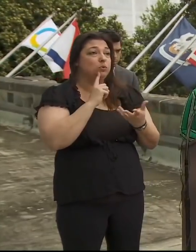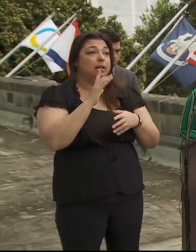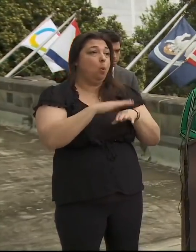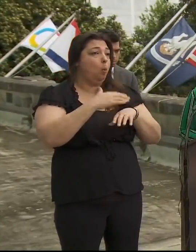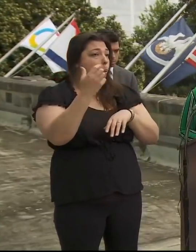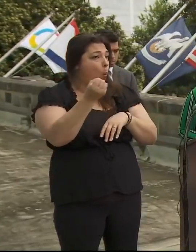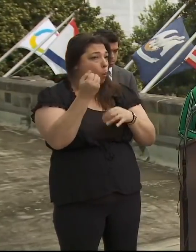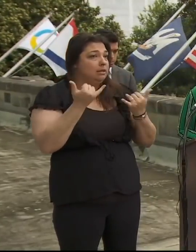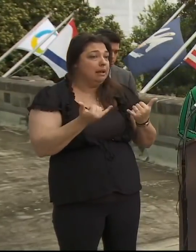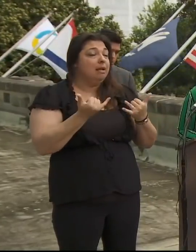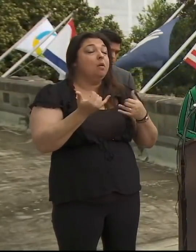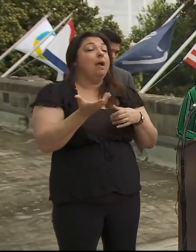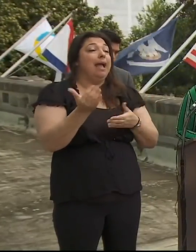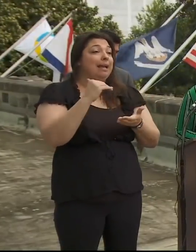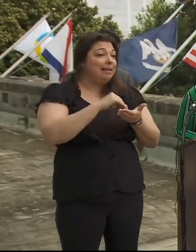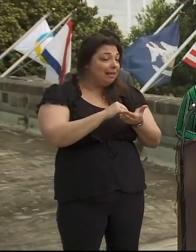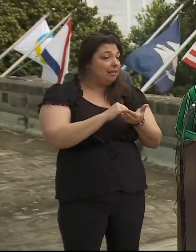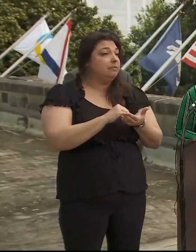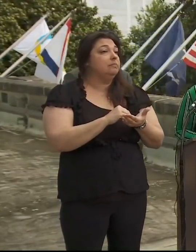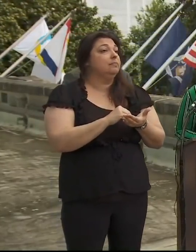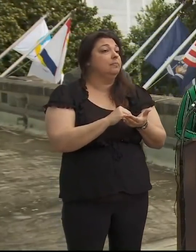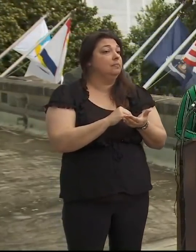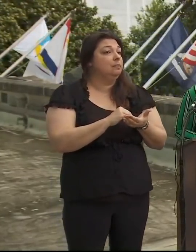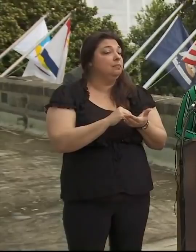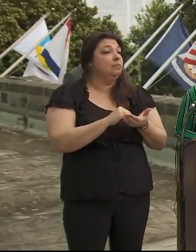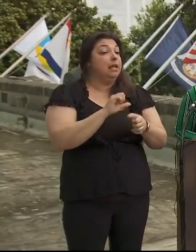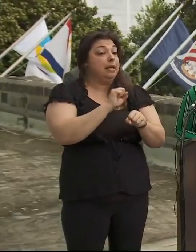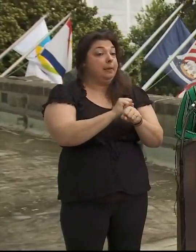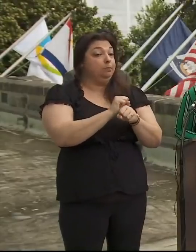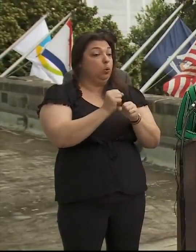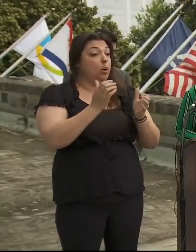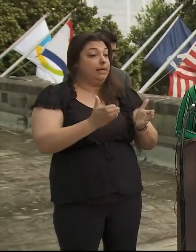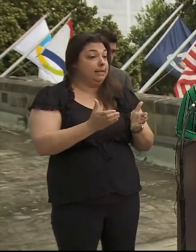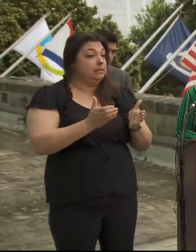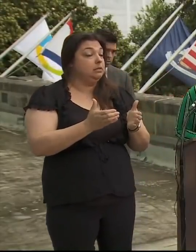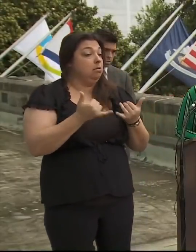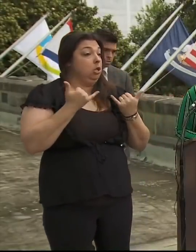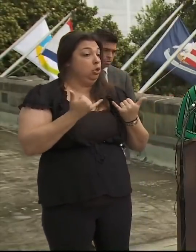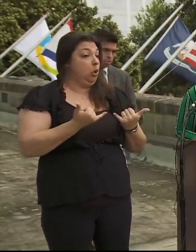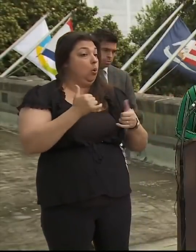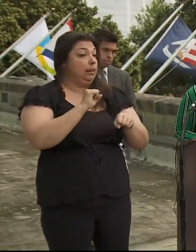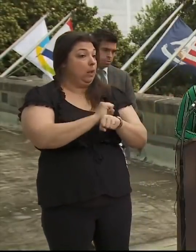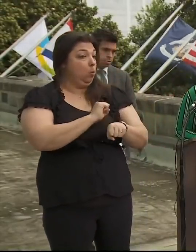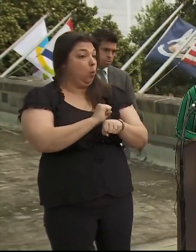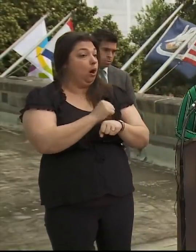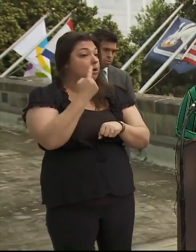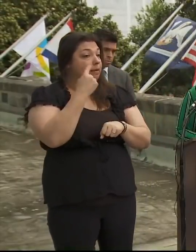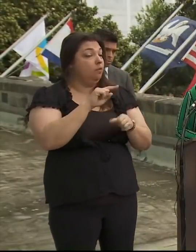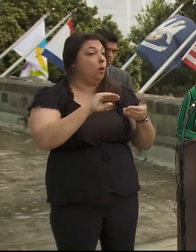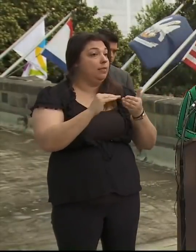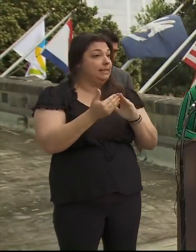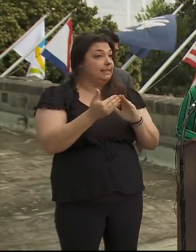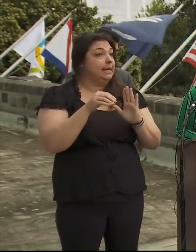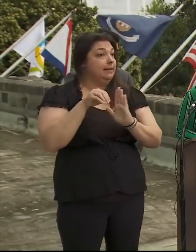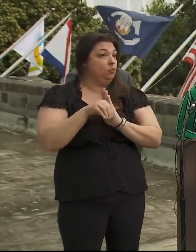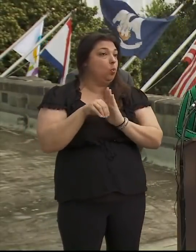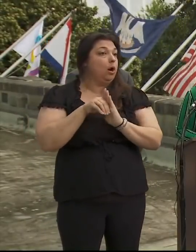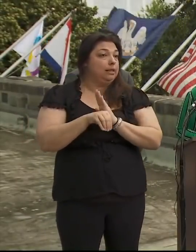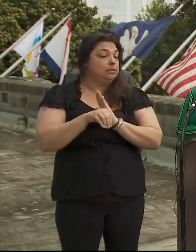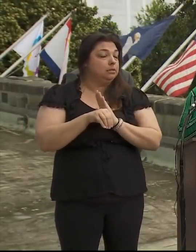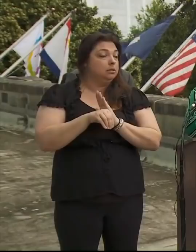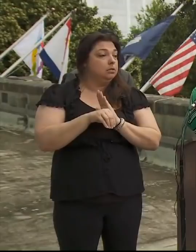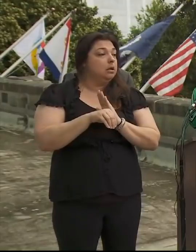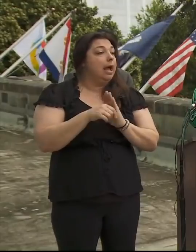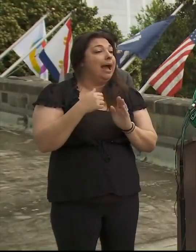time. And it means, again, the employees that are currently working for the city of New Orleans.